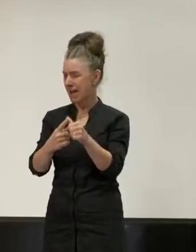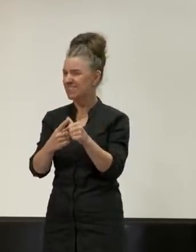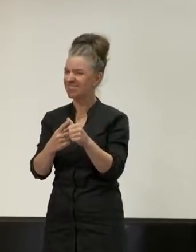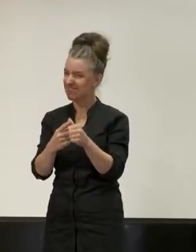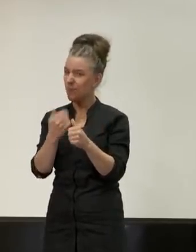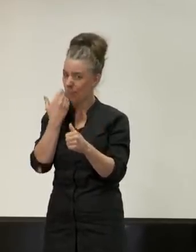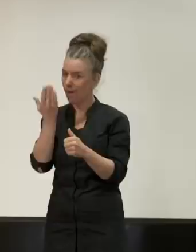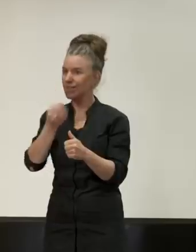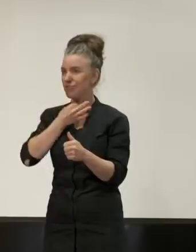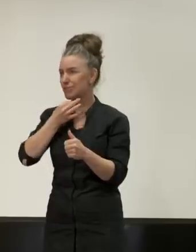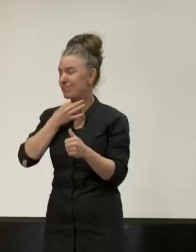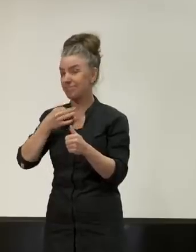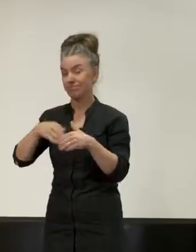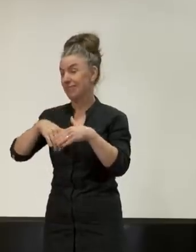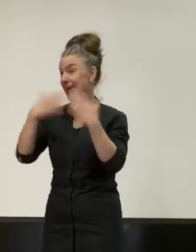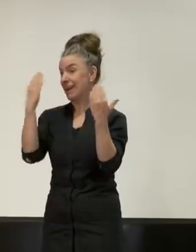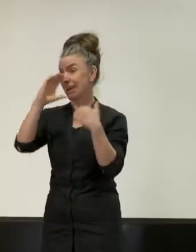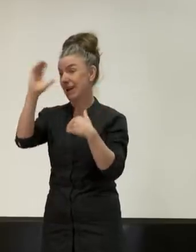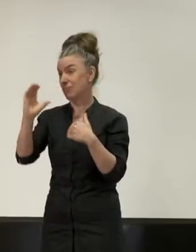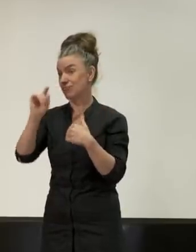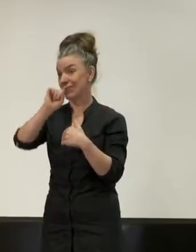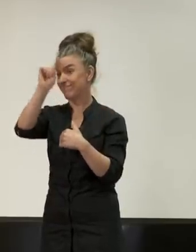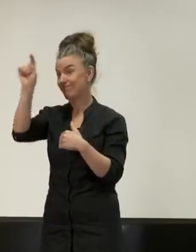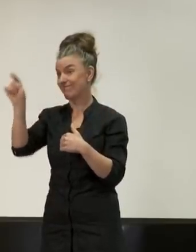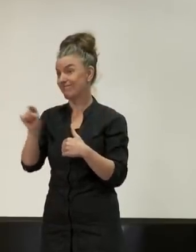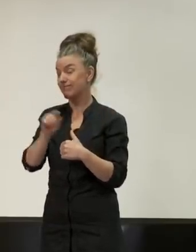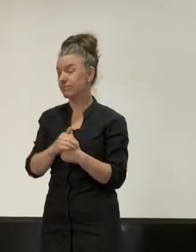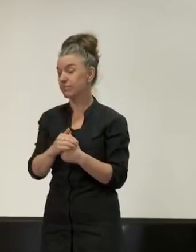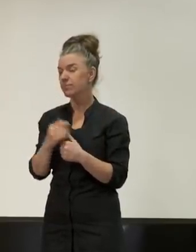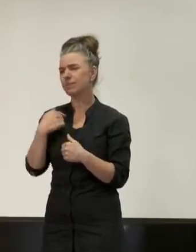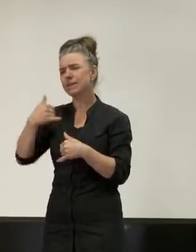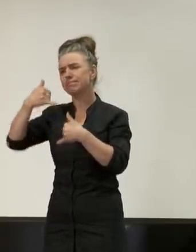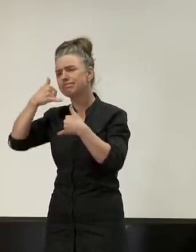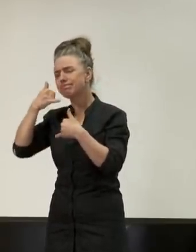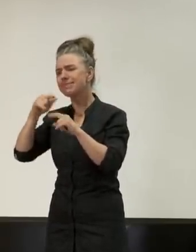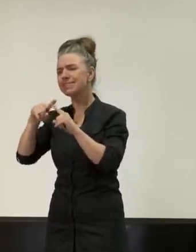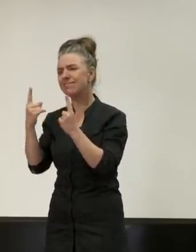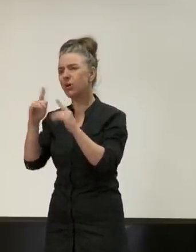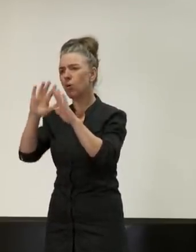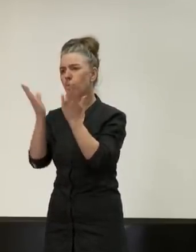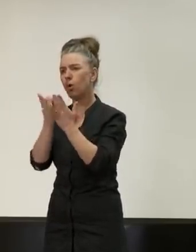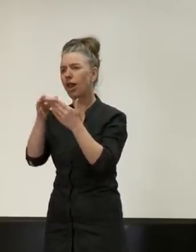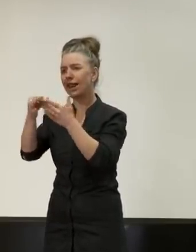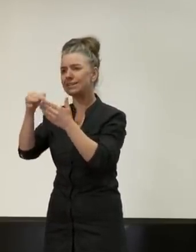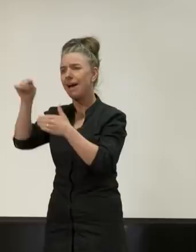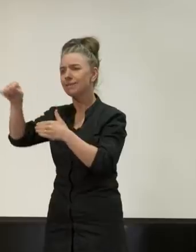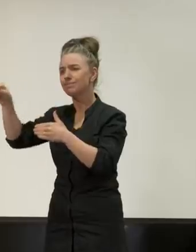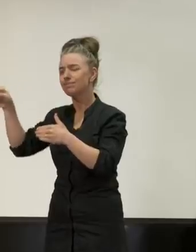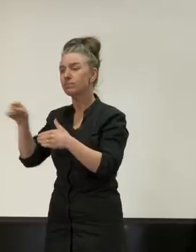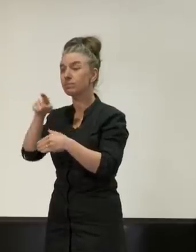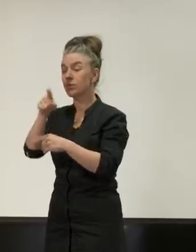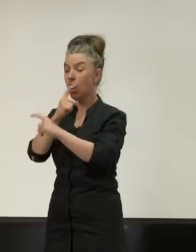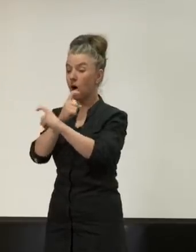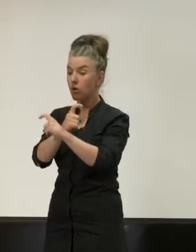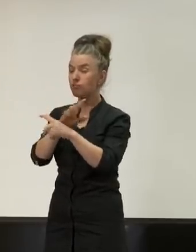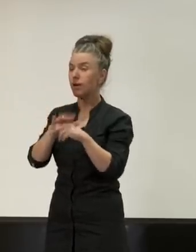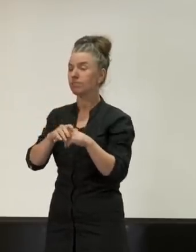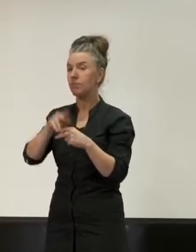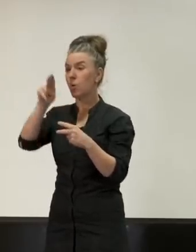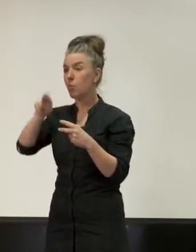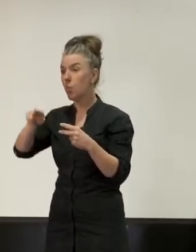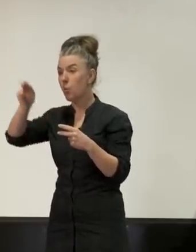You know, the last time I was on a call with other world leaders, the likes of Austria, the likes of